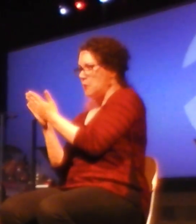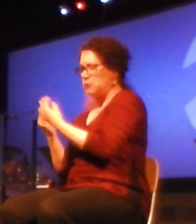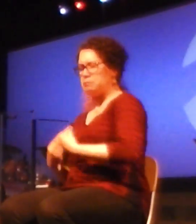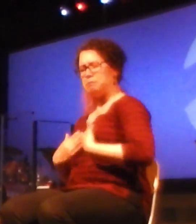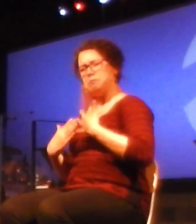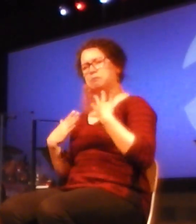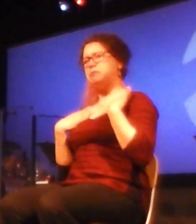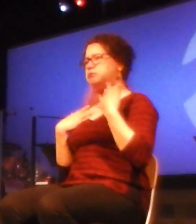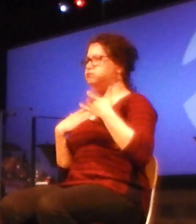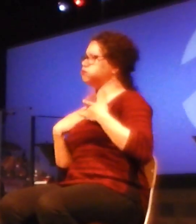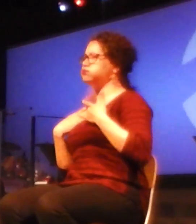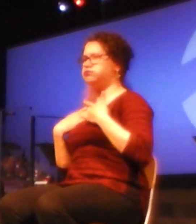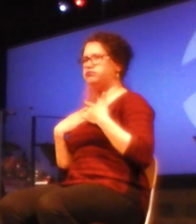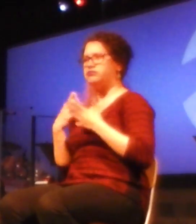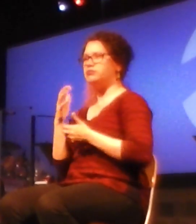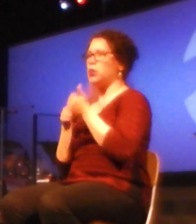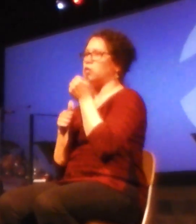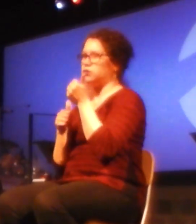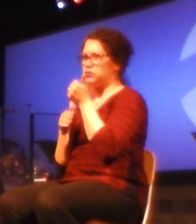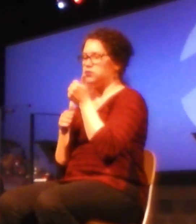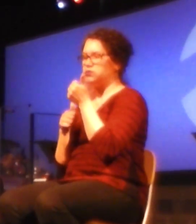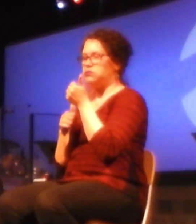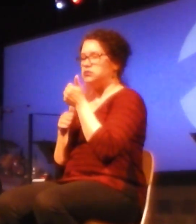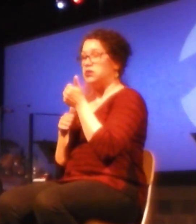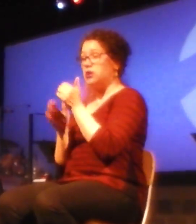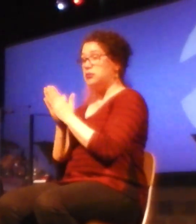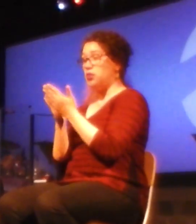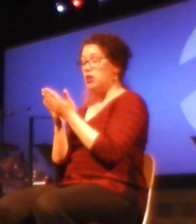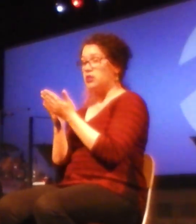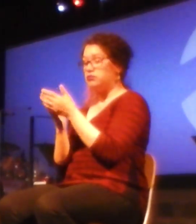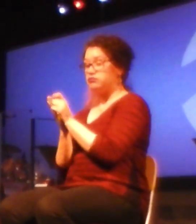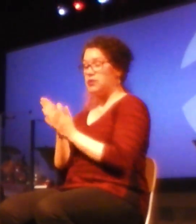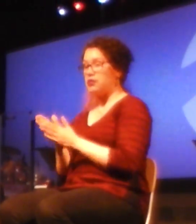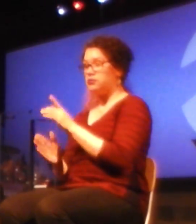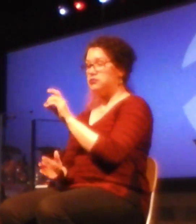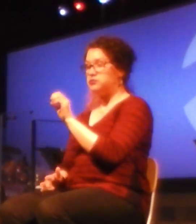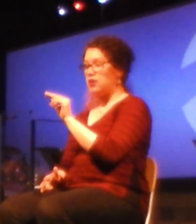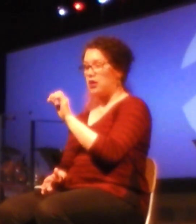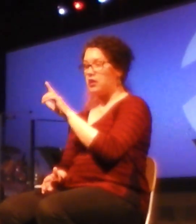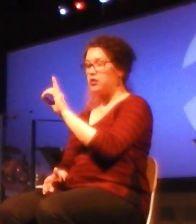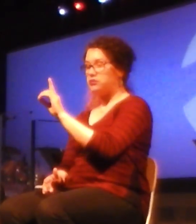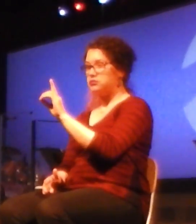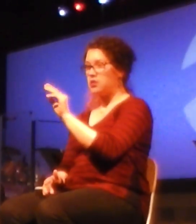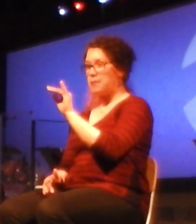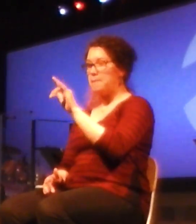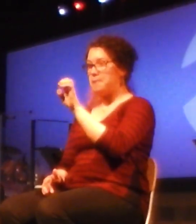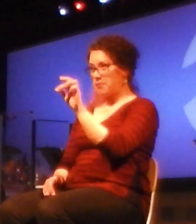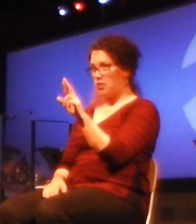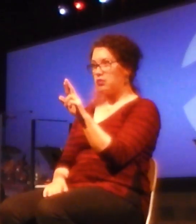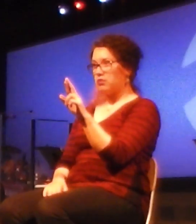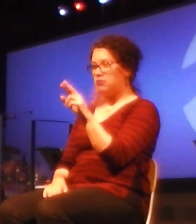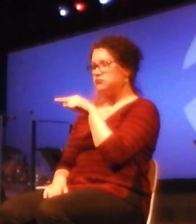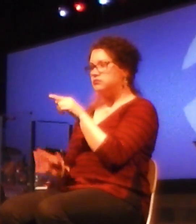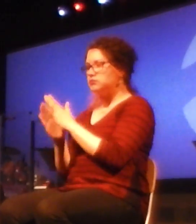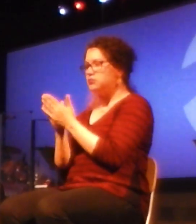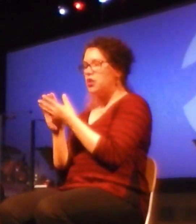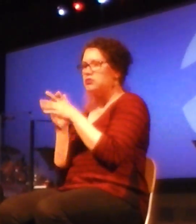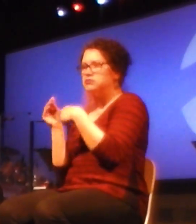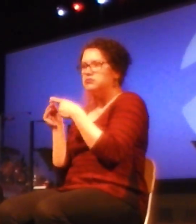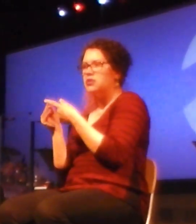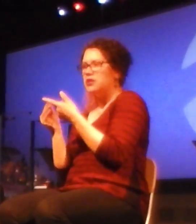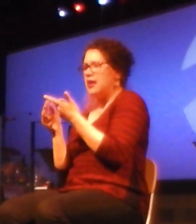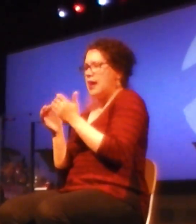1,000 Years by a guy named Donald Miller. And the book is all about what it means to live a great story.